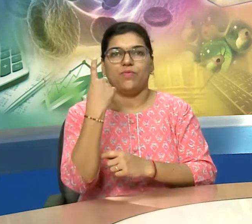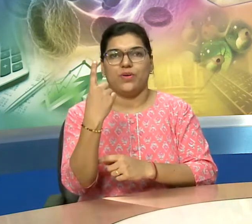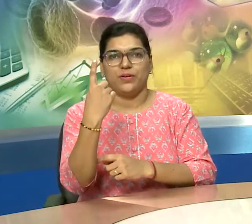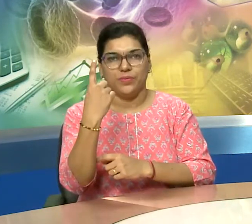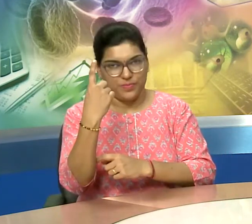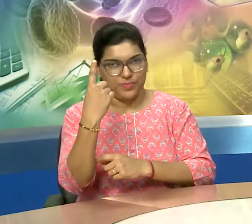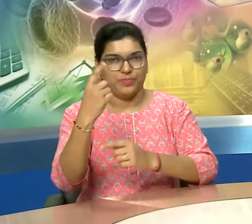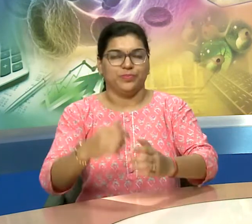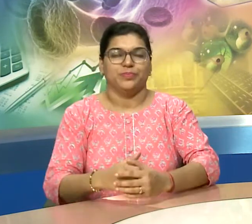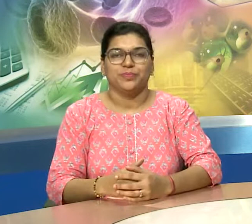natural environment.